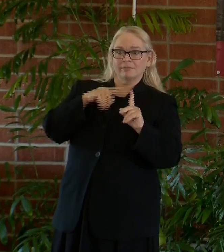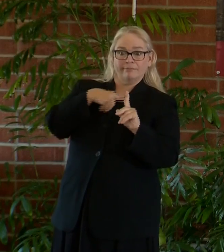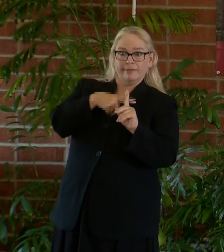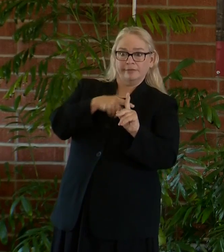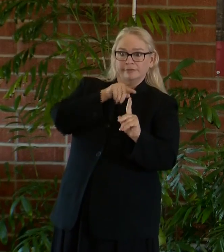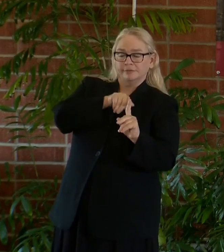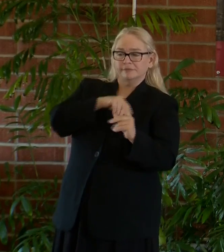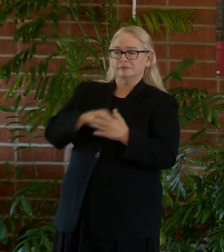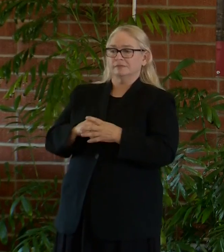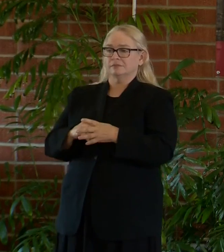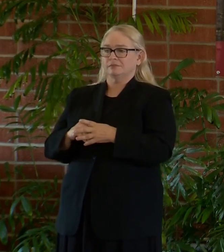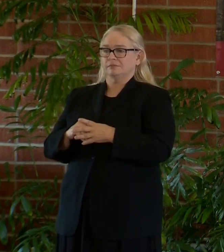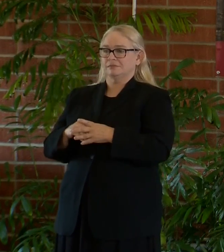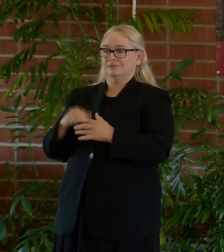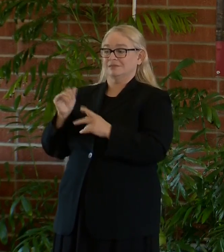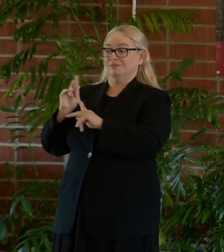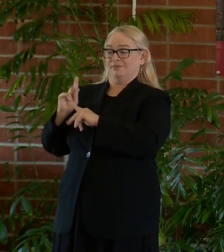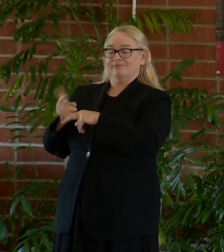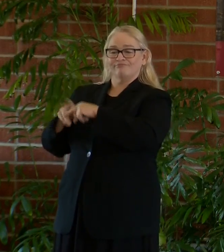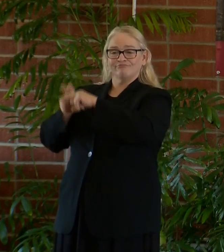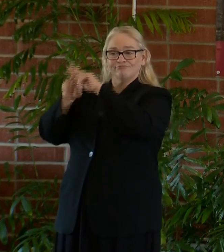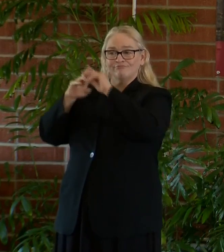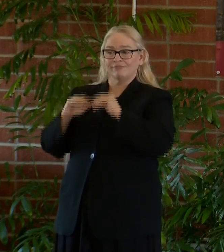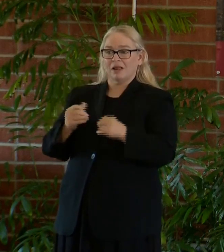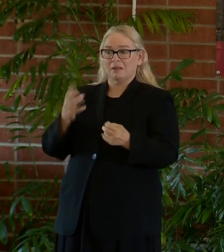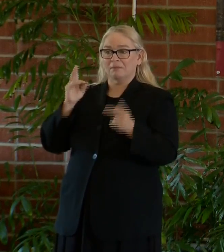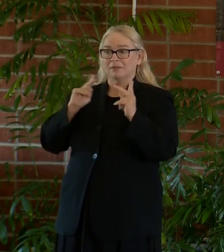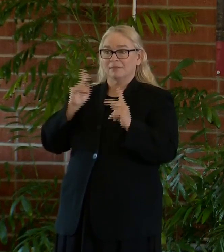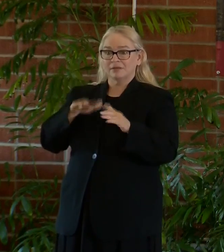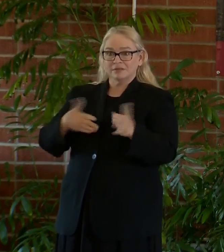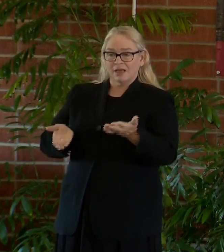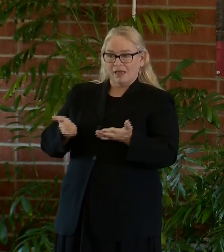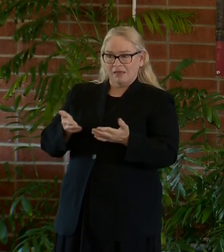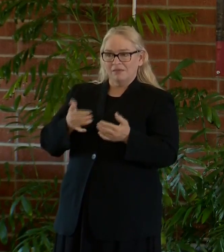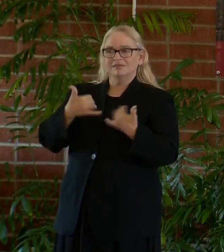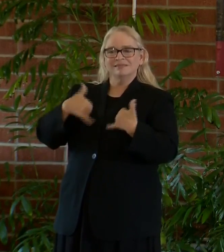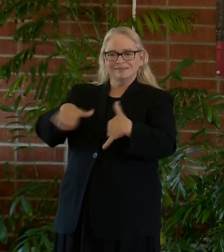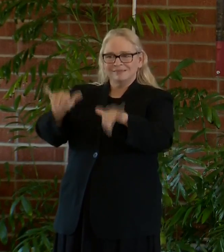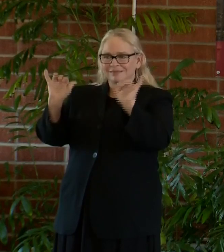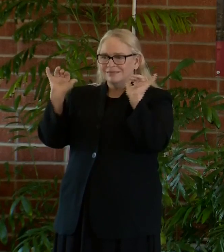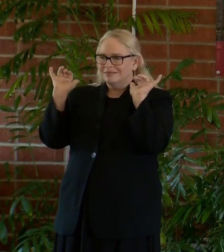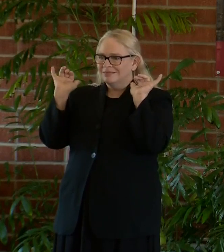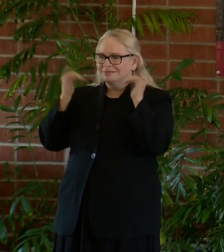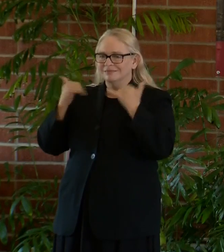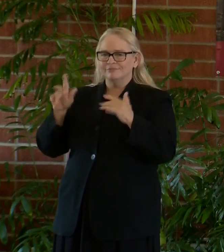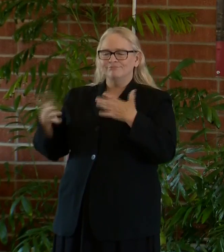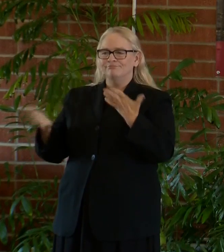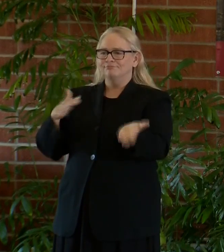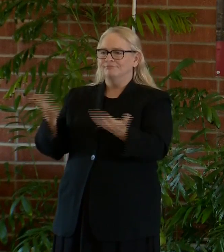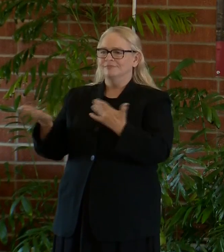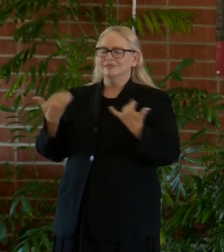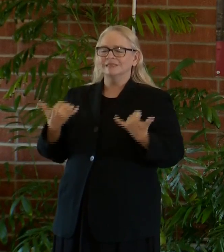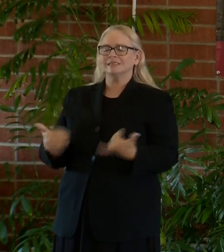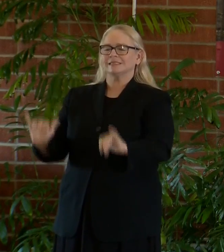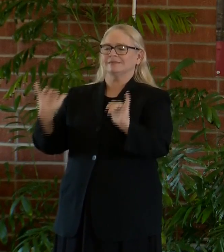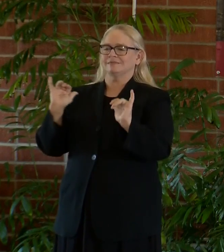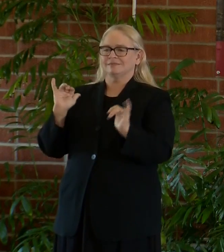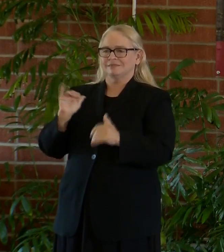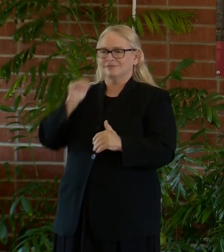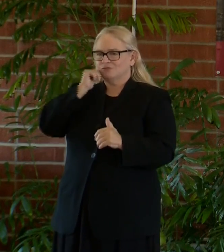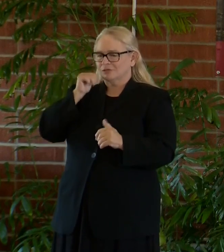this state, and number of lives lost continues now to rise again, a trend line we've seen over the last few